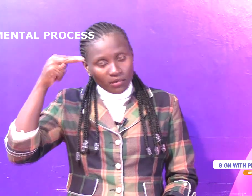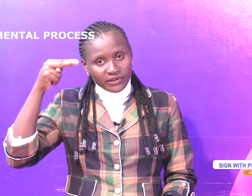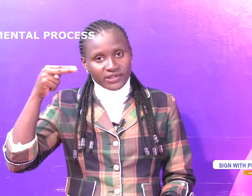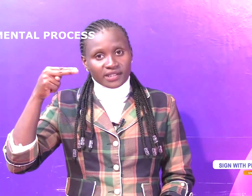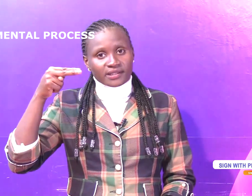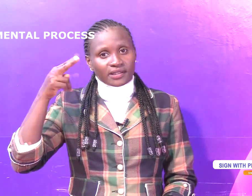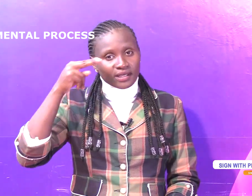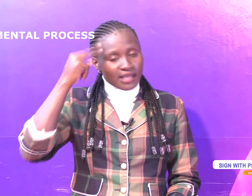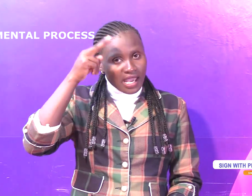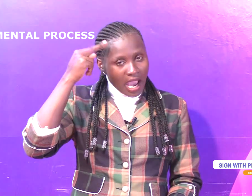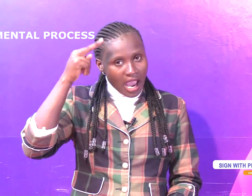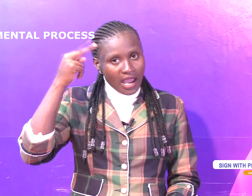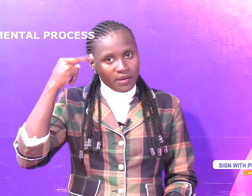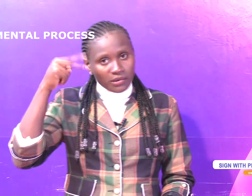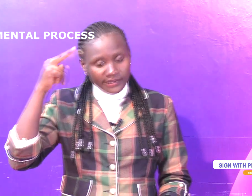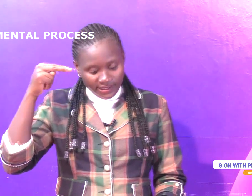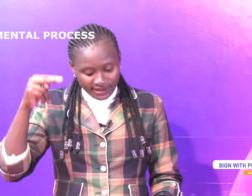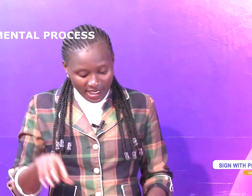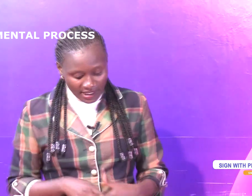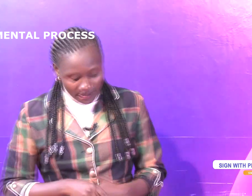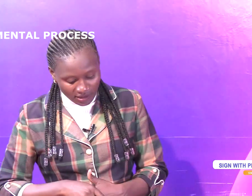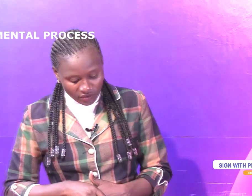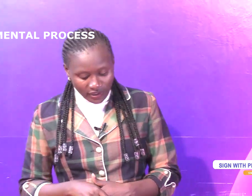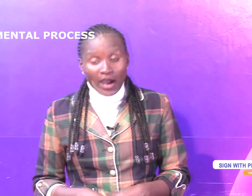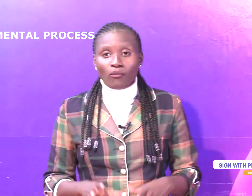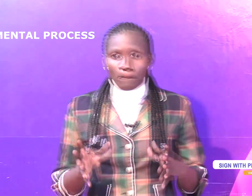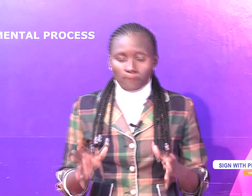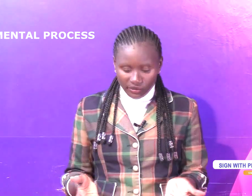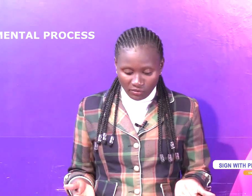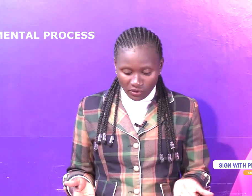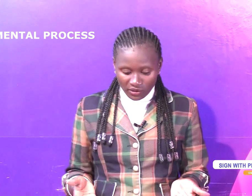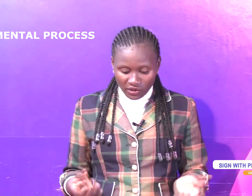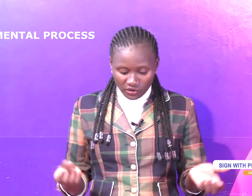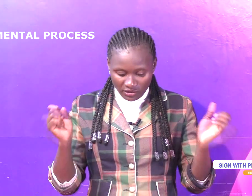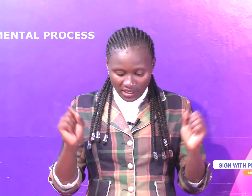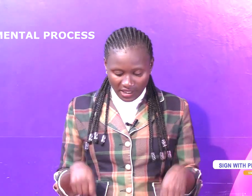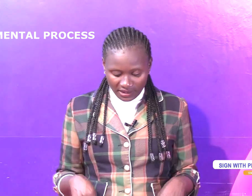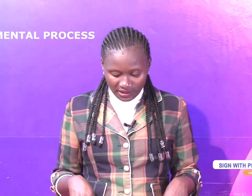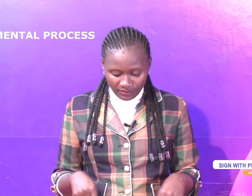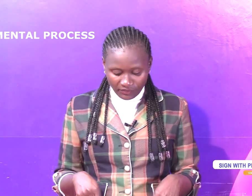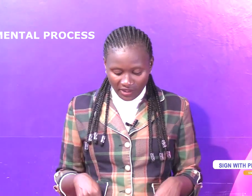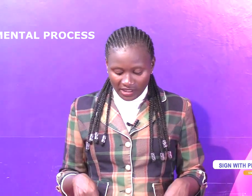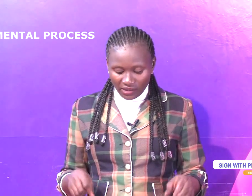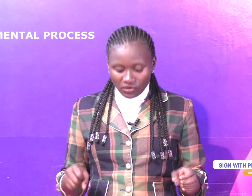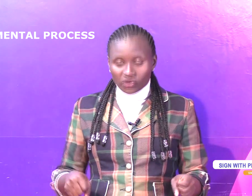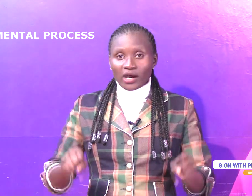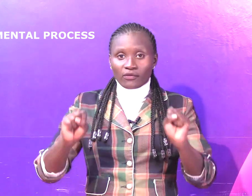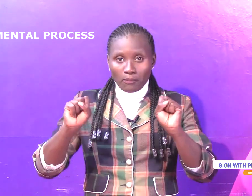hypothesis, hypothesis. And then you also have possible, so can, and then you also have